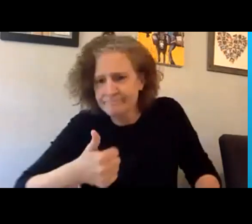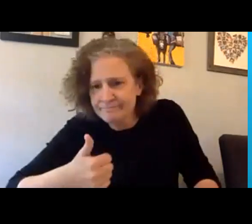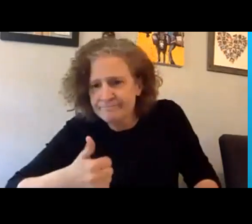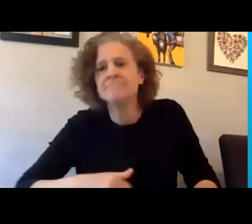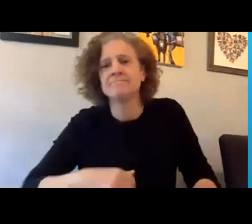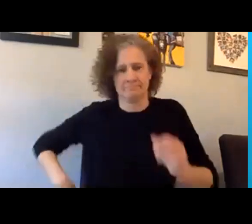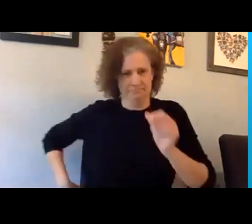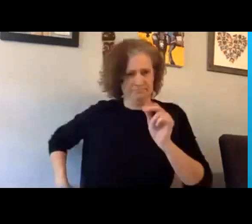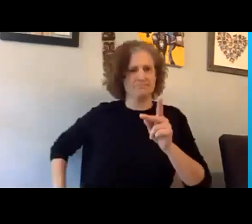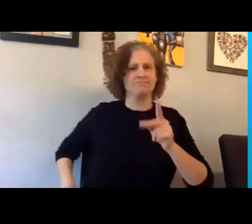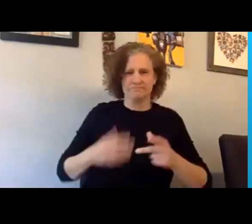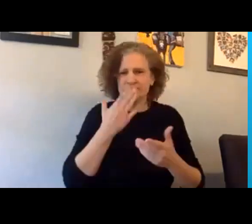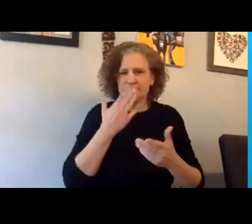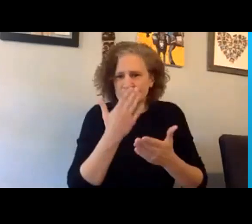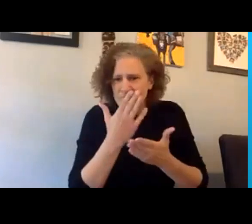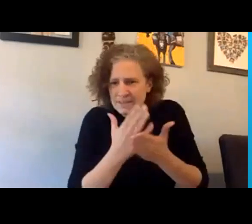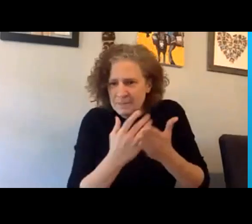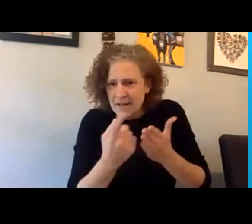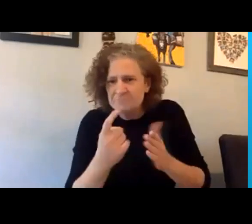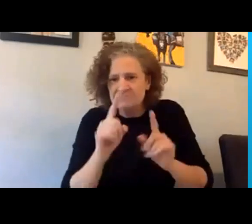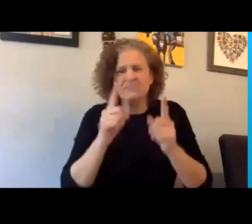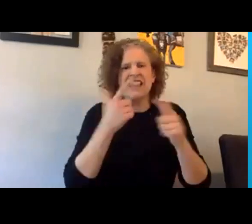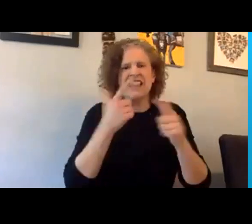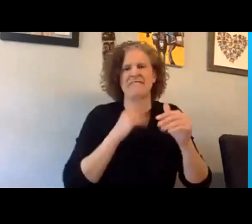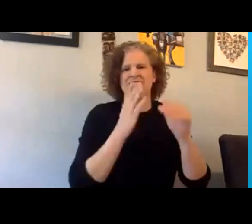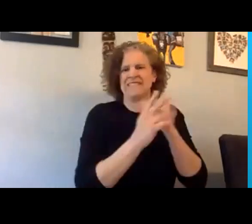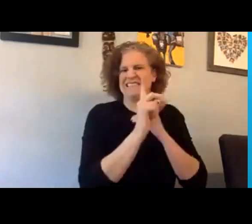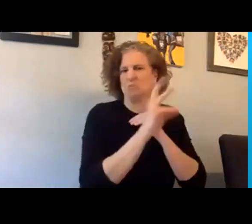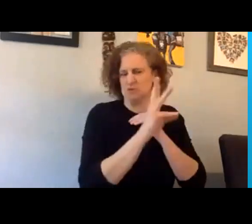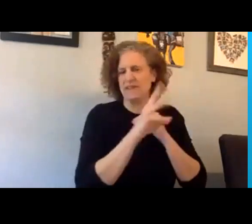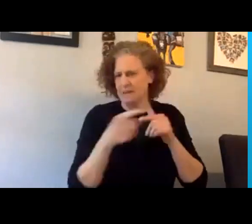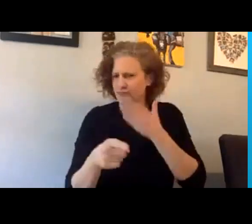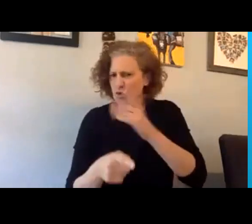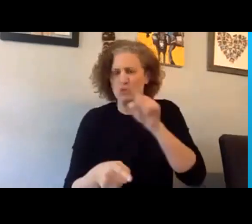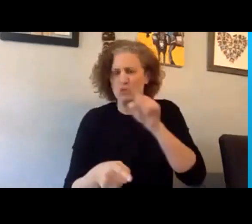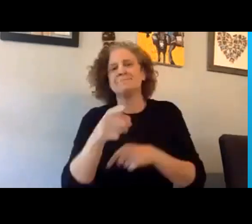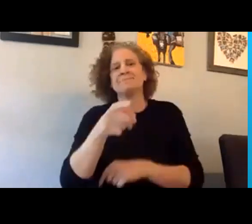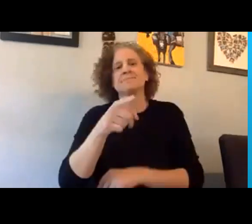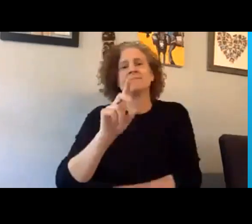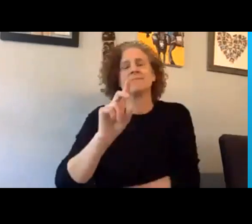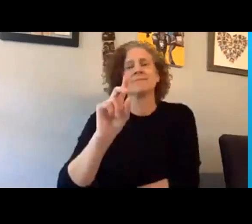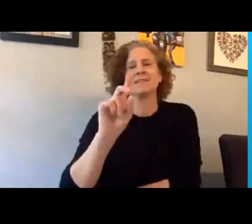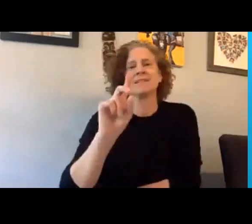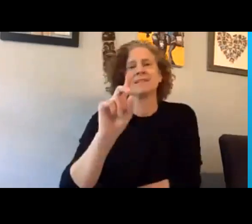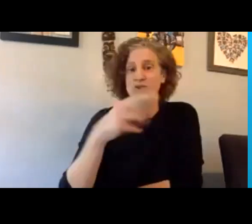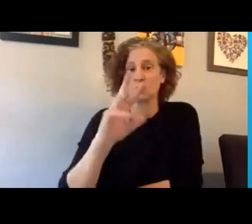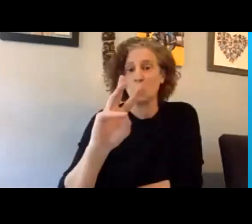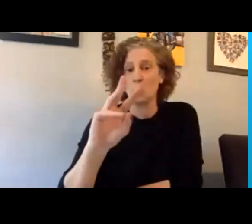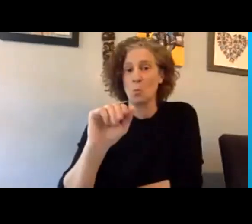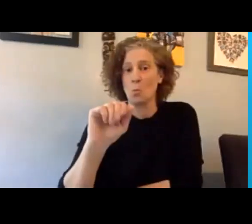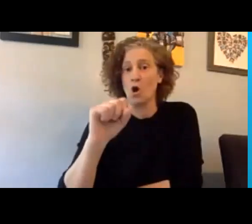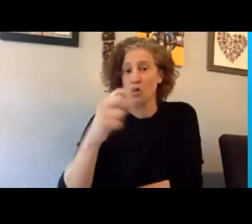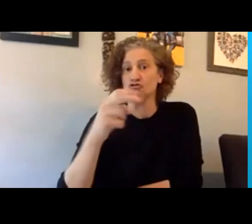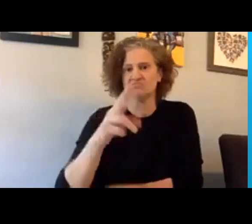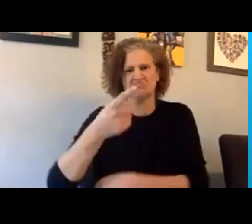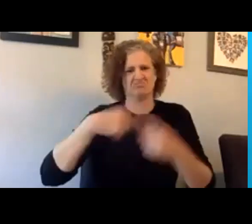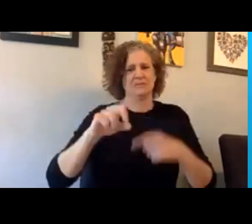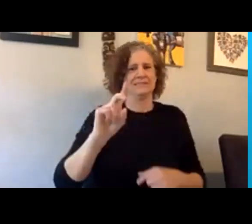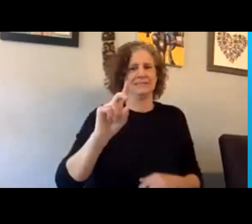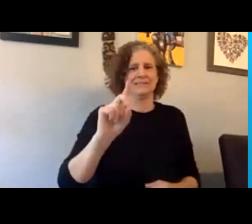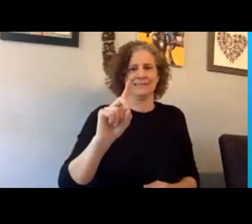Let's see. Oh, good one. Okay, great. Okay, thank you. Someone asked, let me finish dishwasher and then I'll get to your